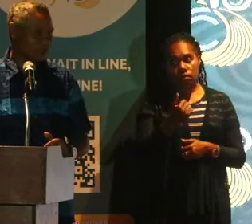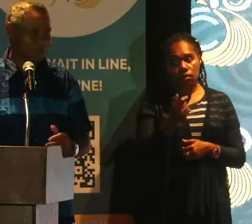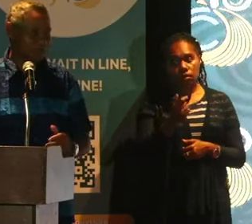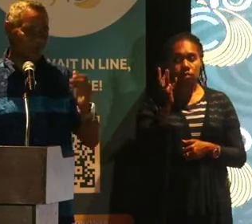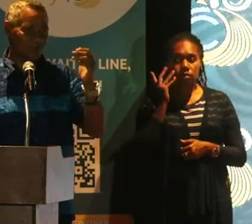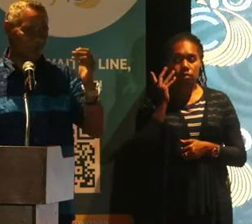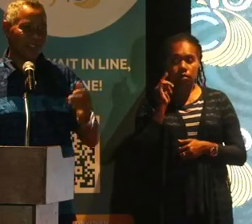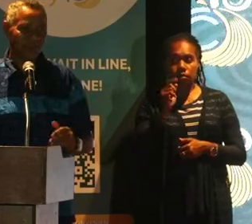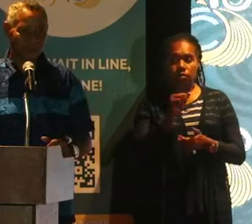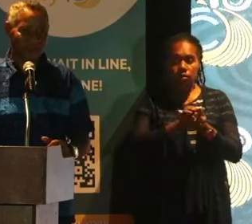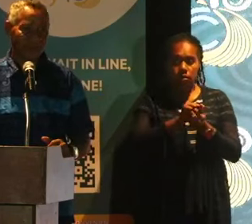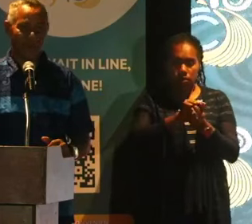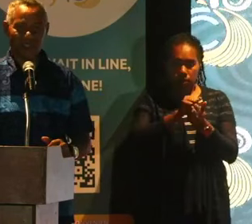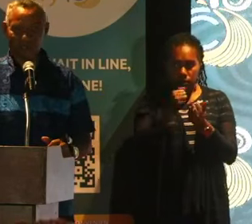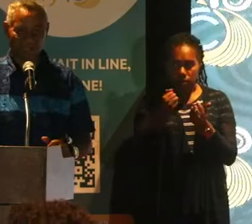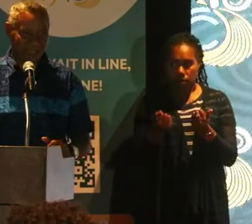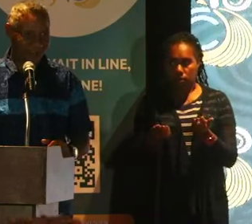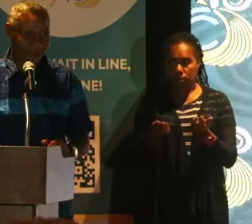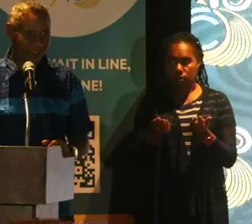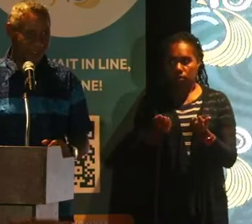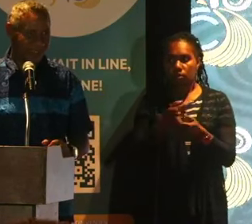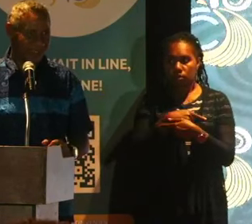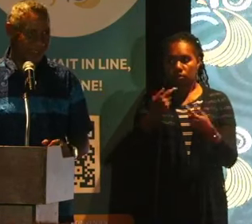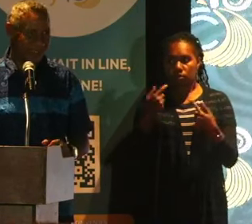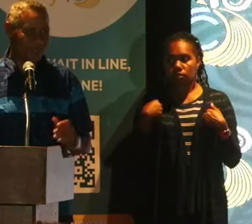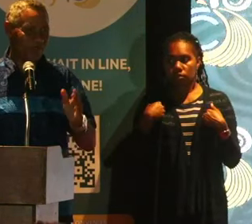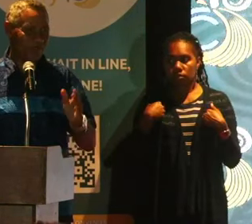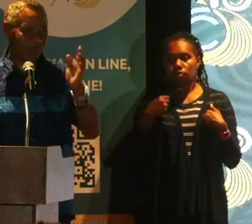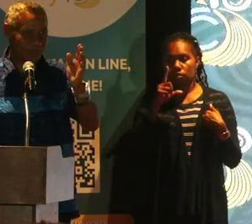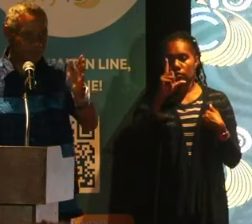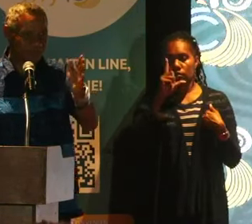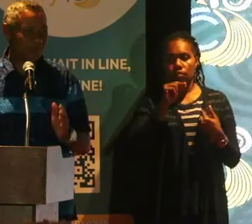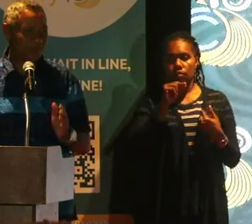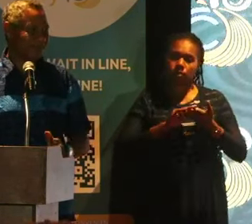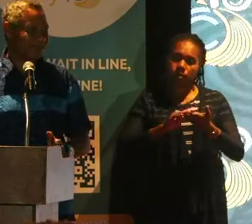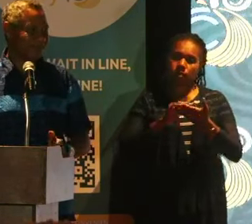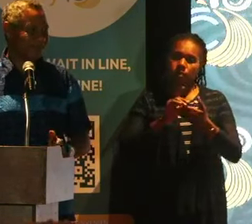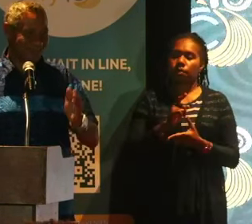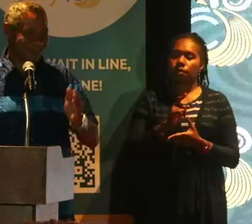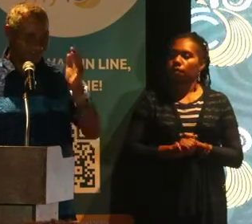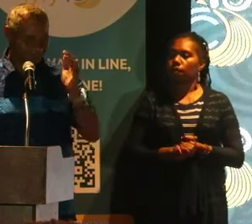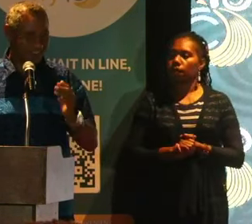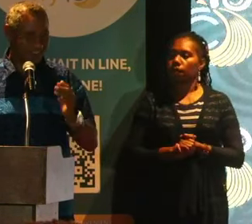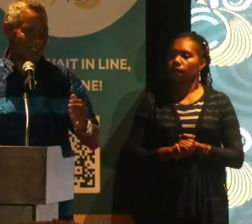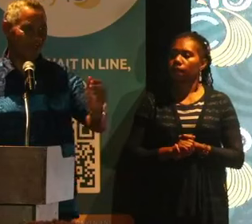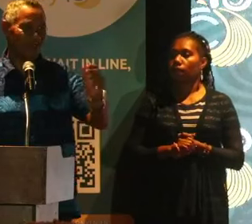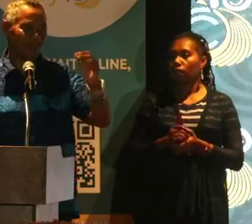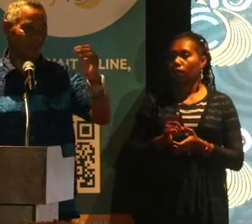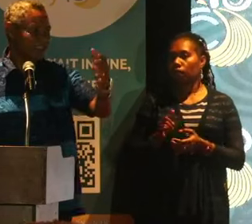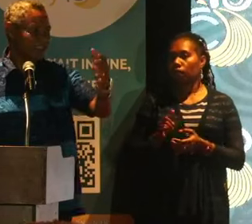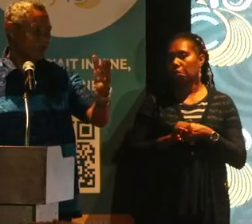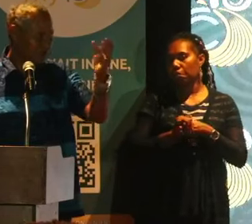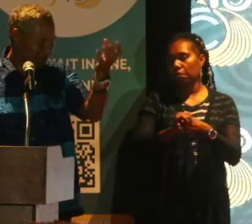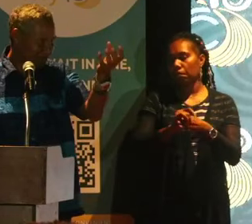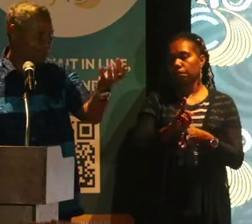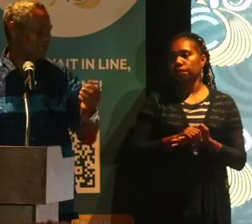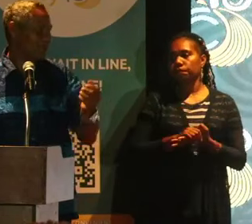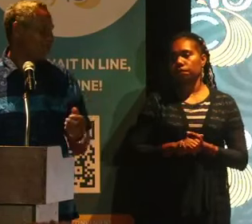plan because we are the driver and you are the upside. By me plan, I'm learning you good, and then we'll just come in to monitor